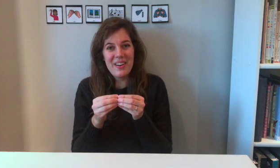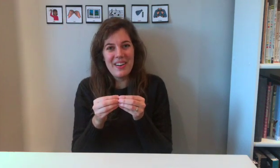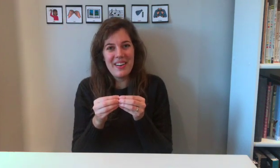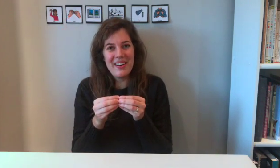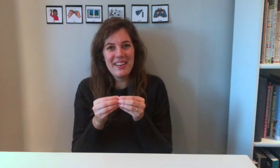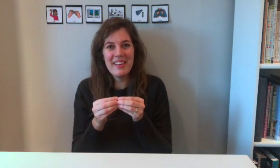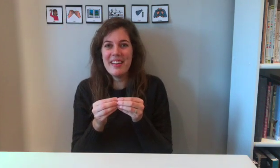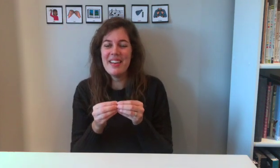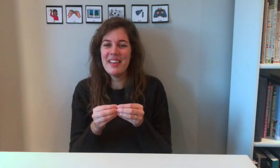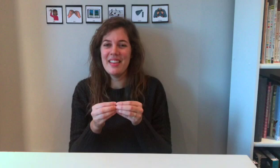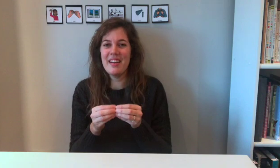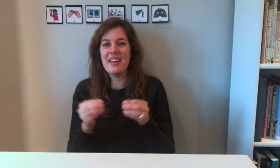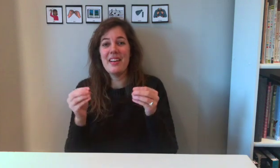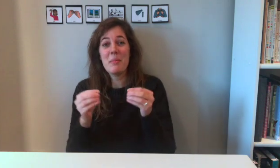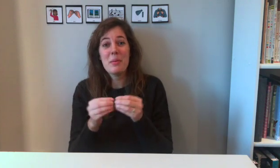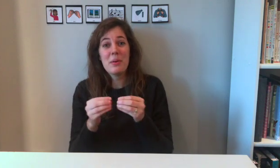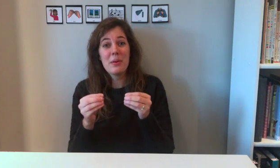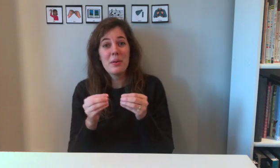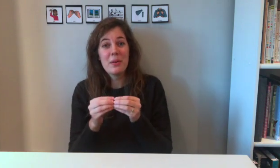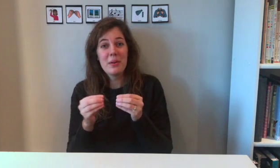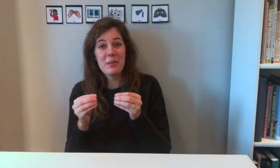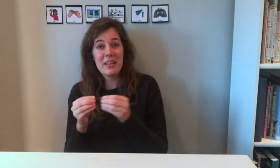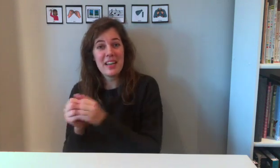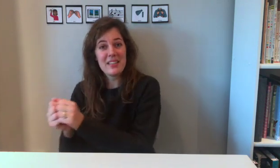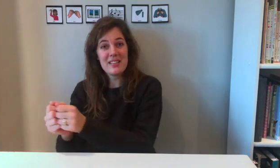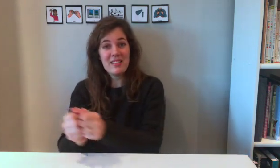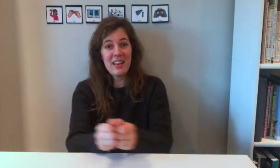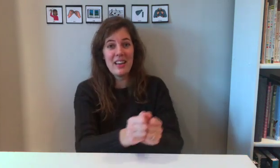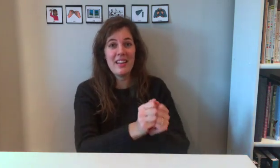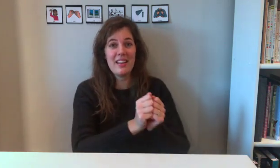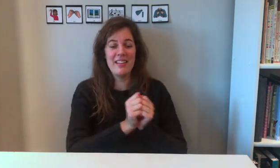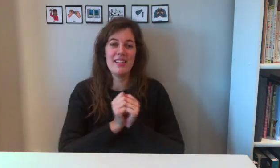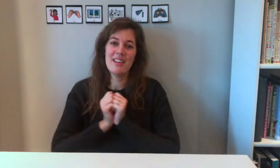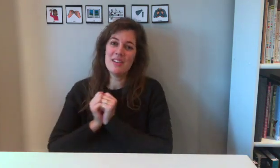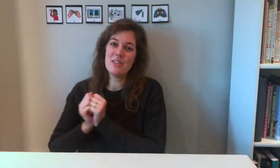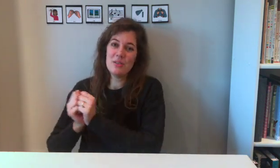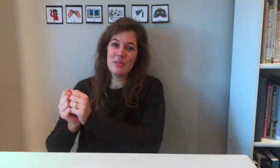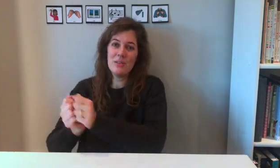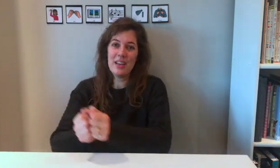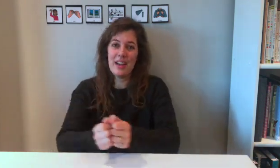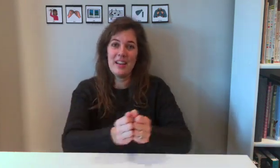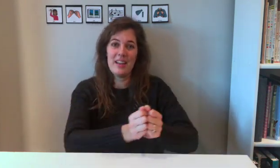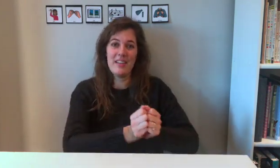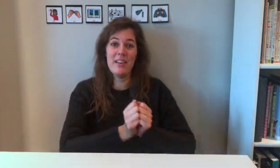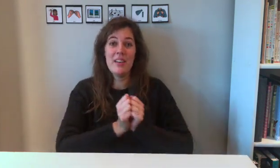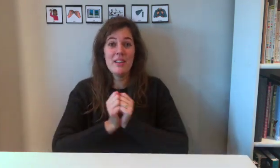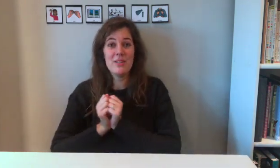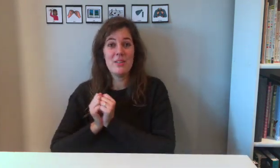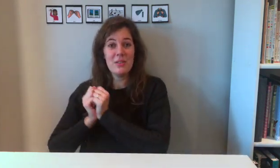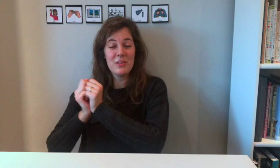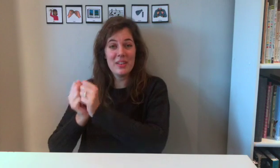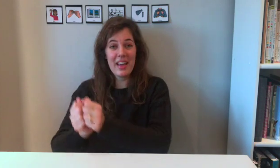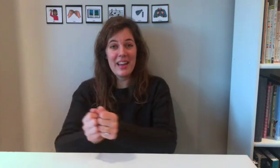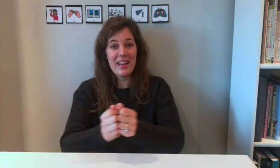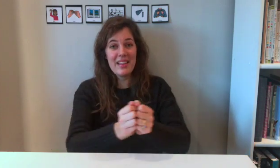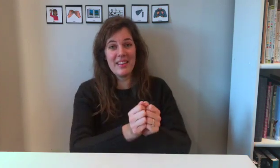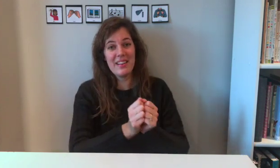more. The more we get together, together, together,